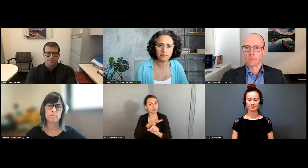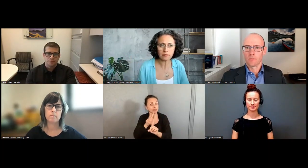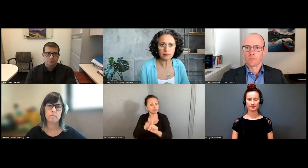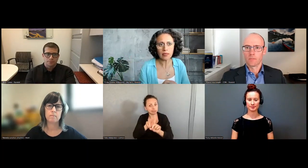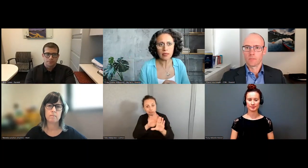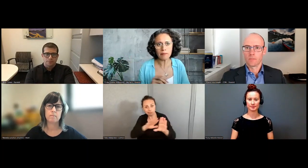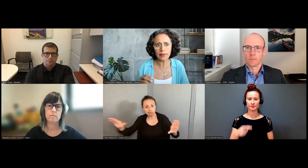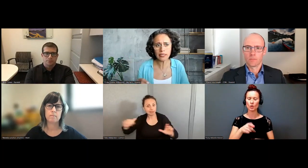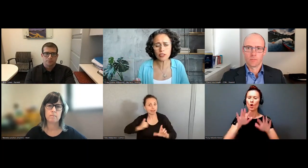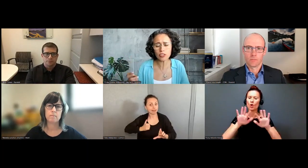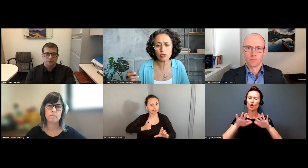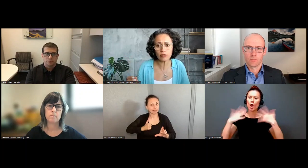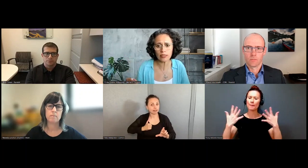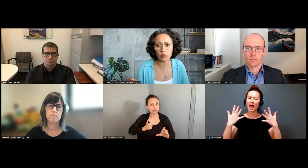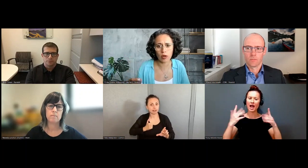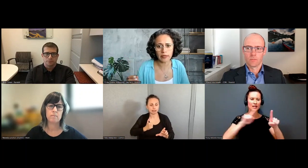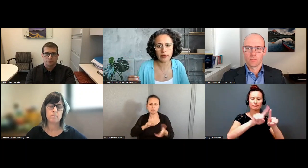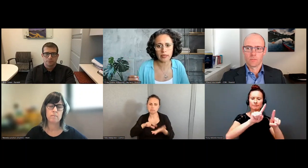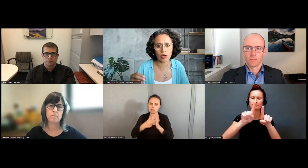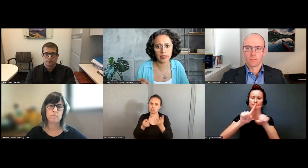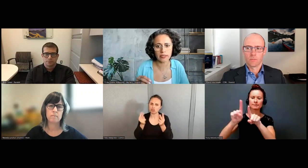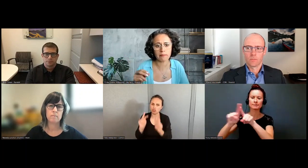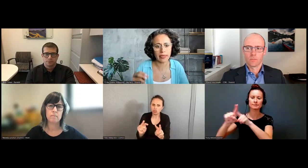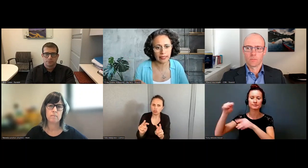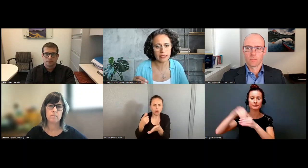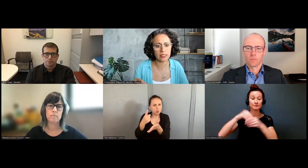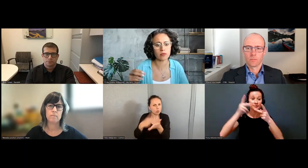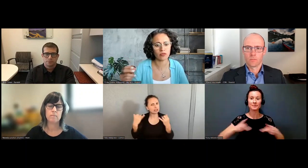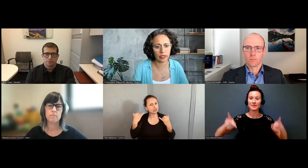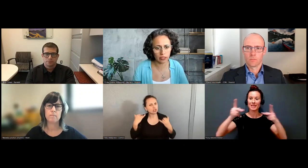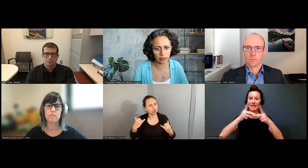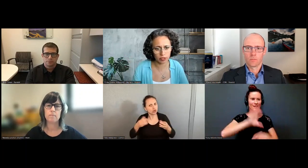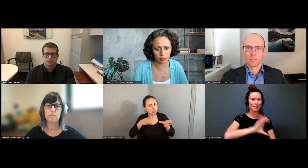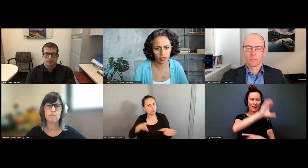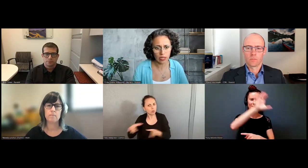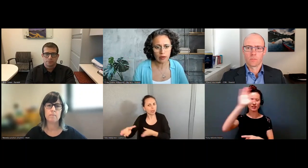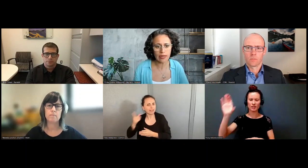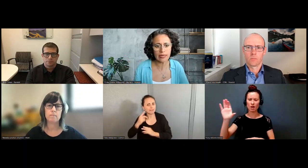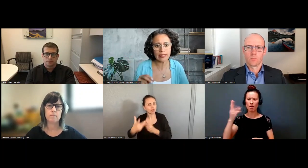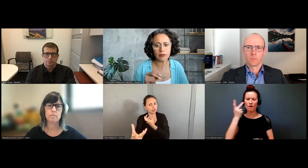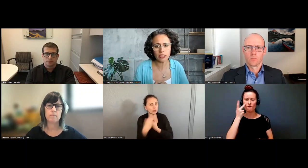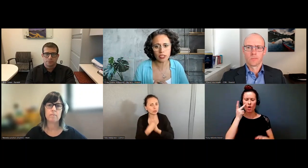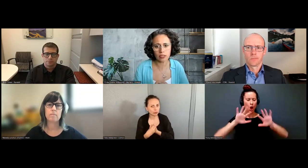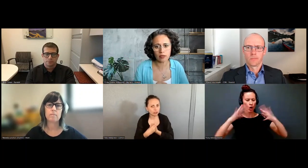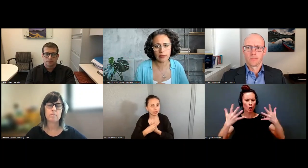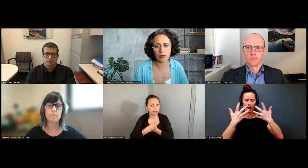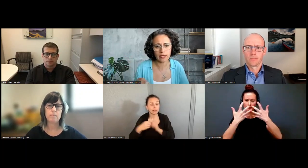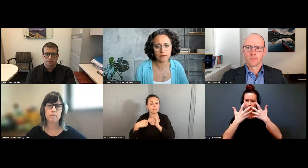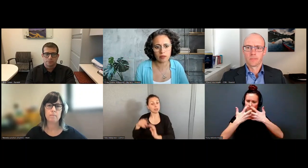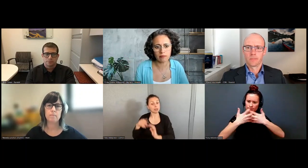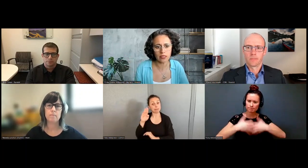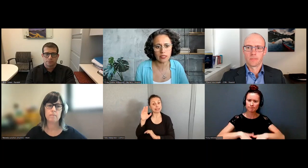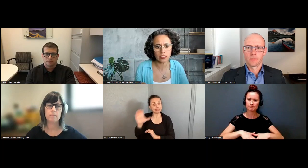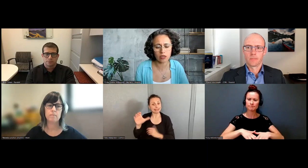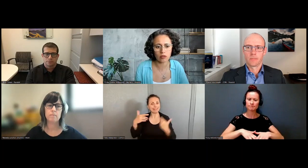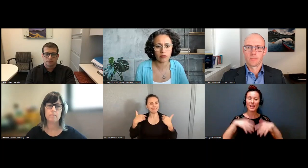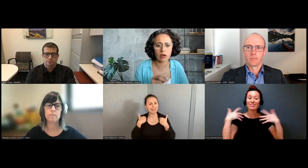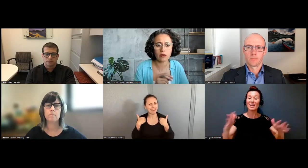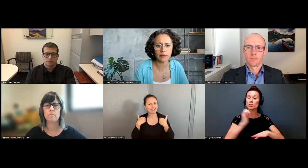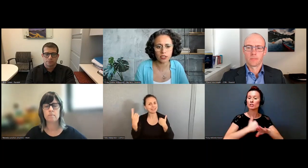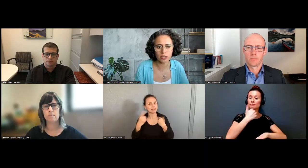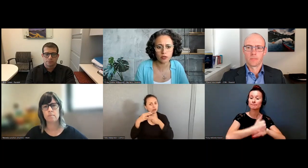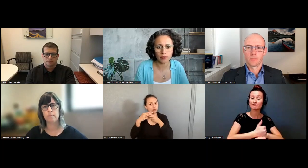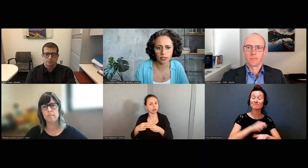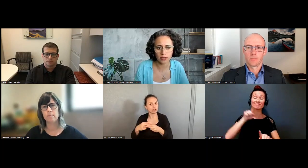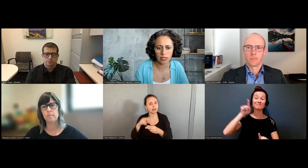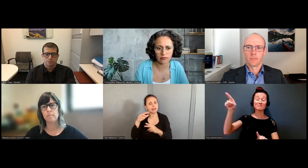the nation brings us to look at what are the current mechanisms for inclusion, right? In British Columbia, we have something that is called